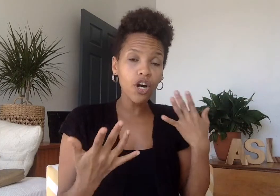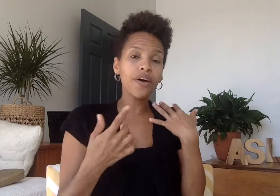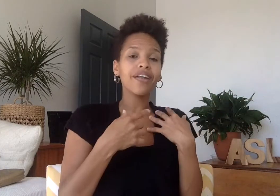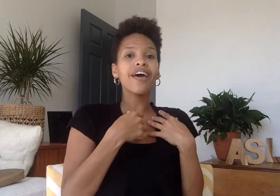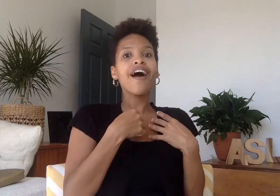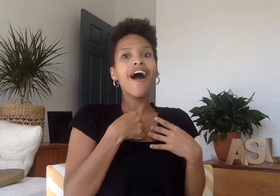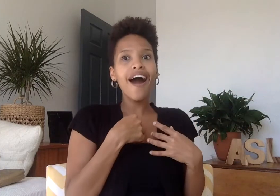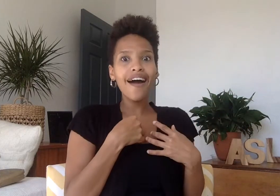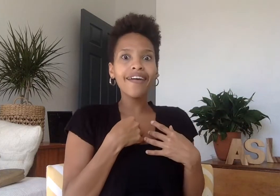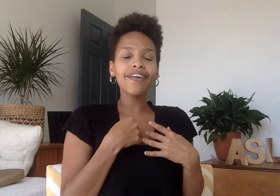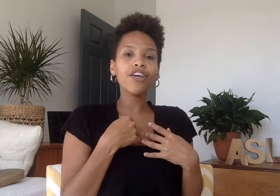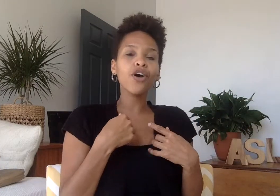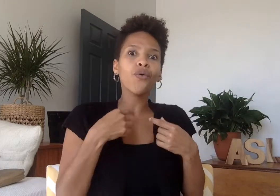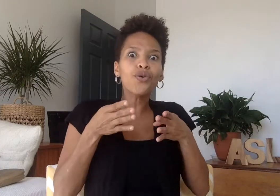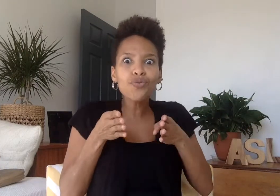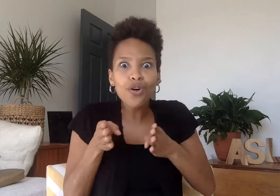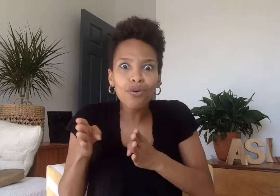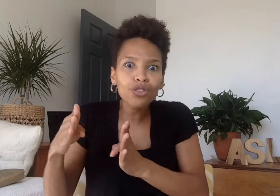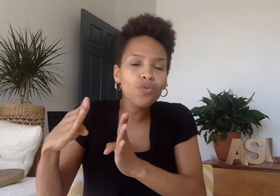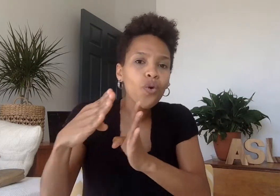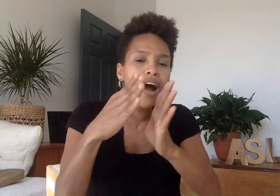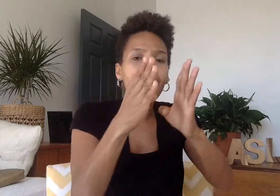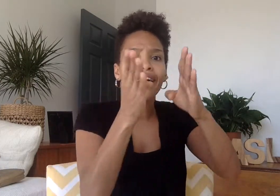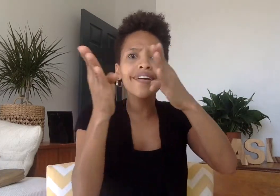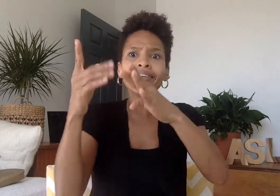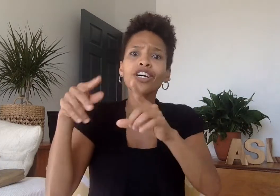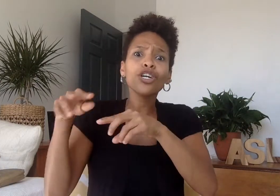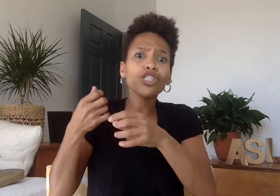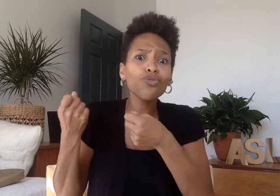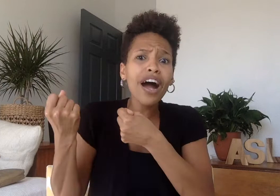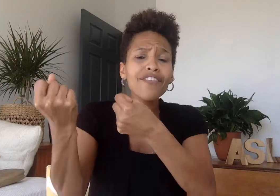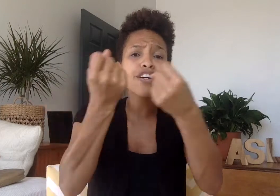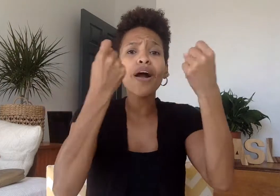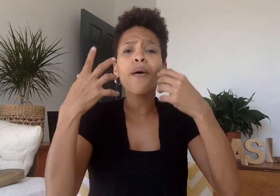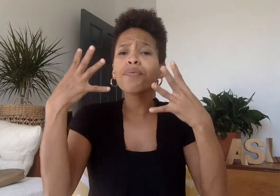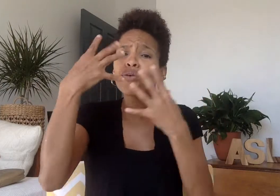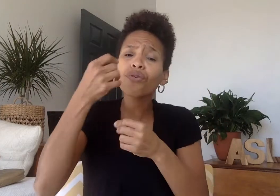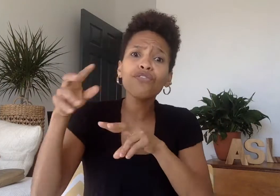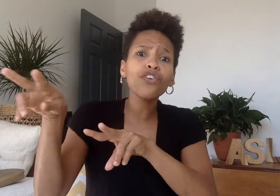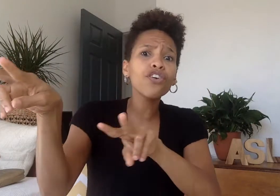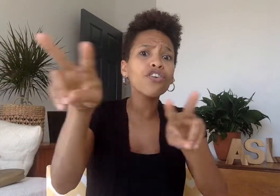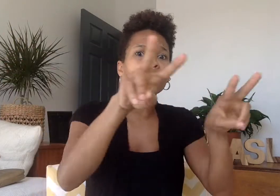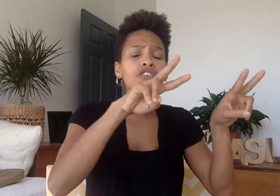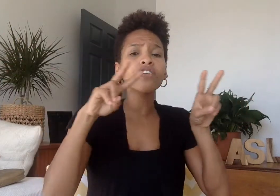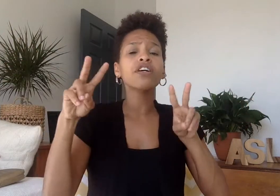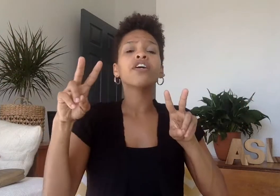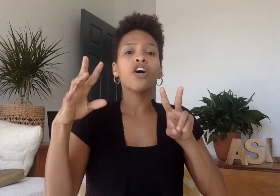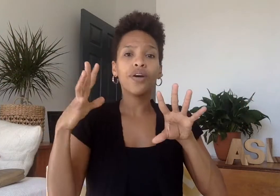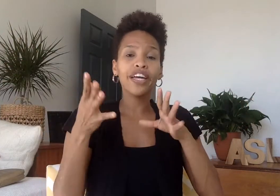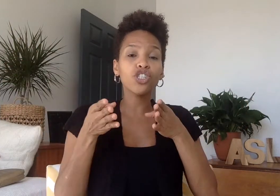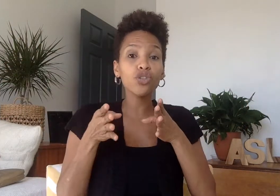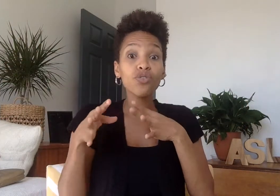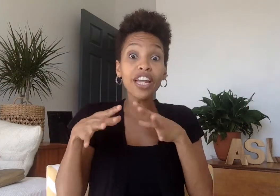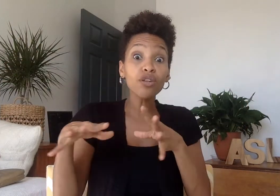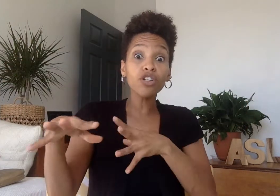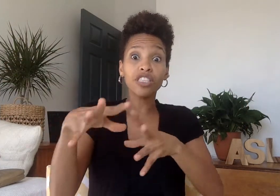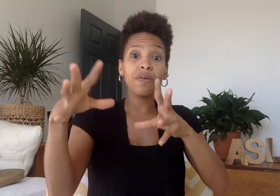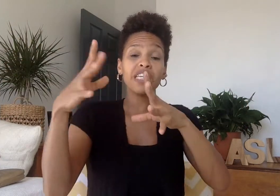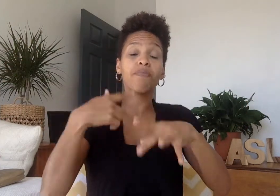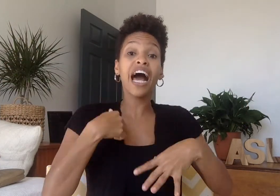it. The roads wind, driving around, beautiful. Okay, so you start depicting. But